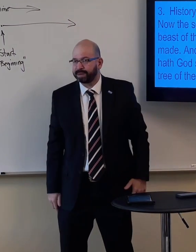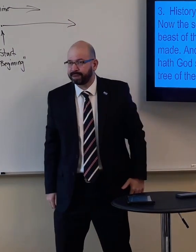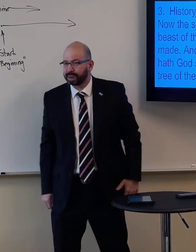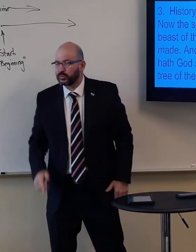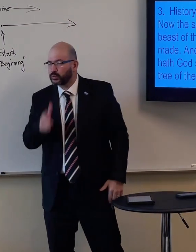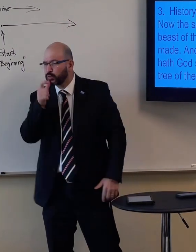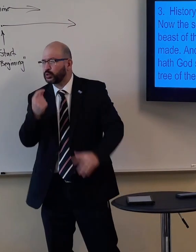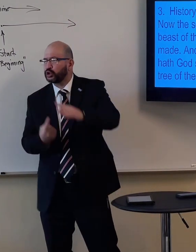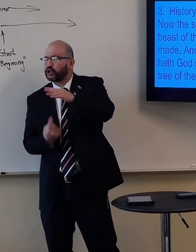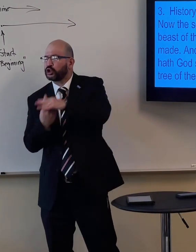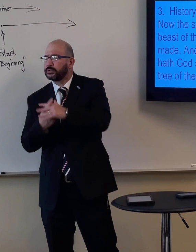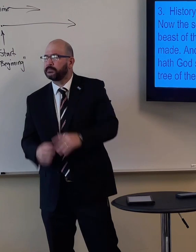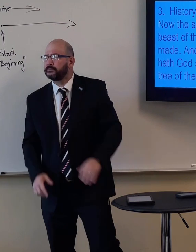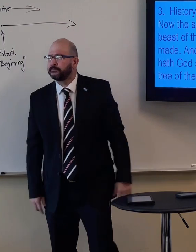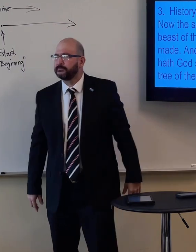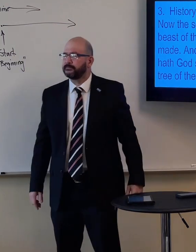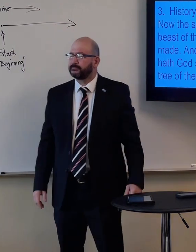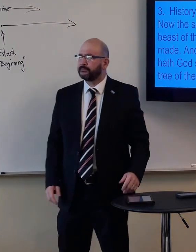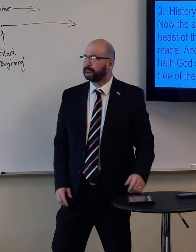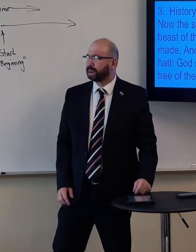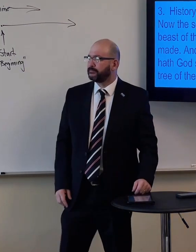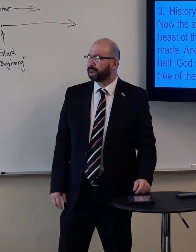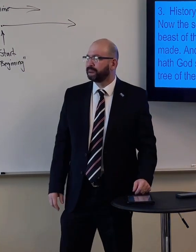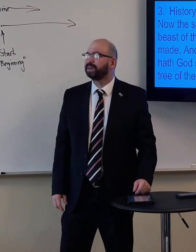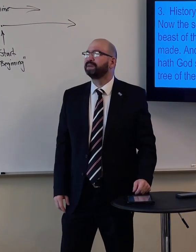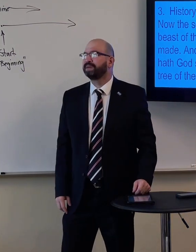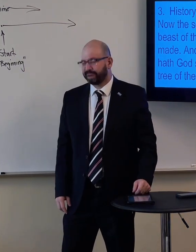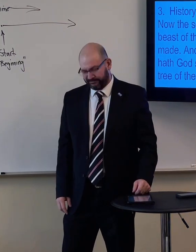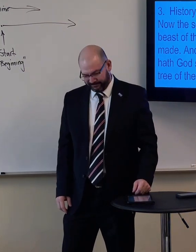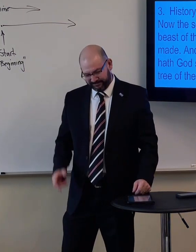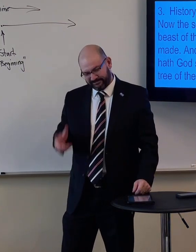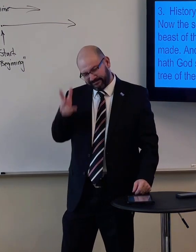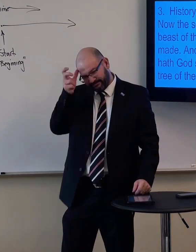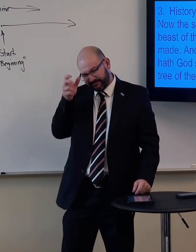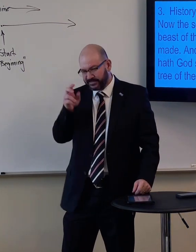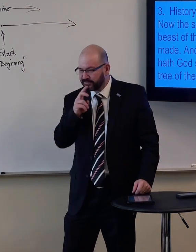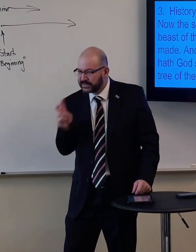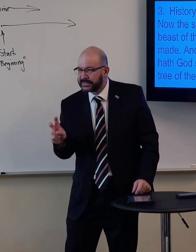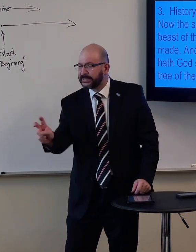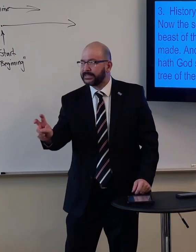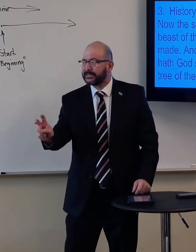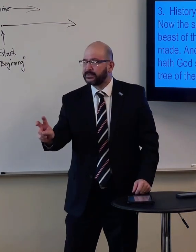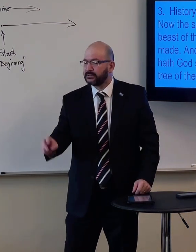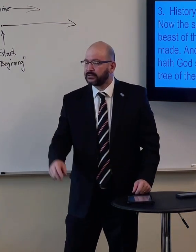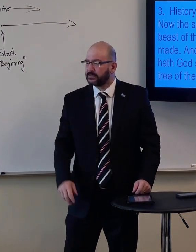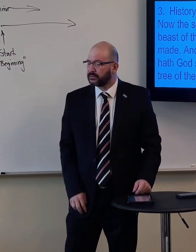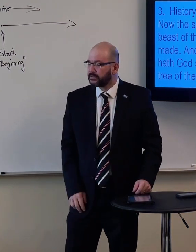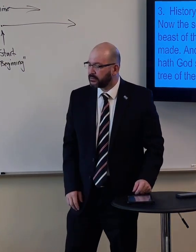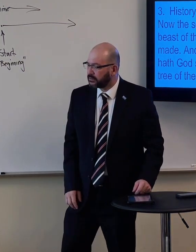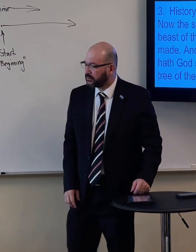who shows up in chapter 3? Yeah, the devil in the form of a serpent.